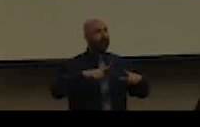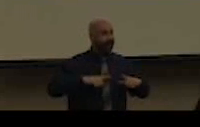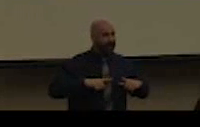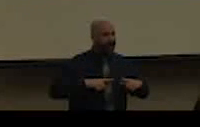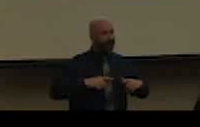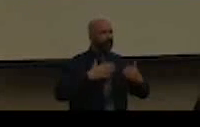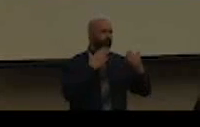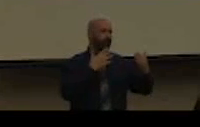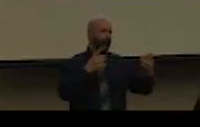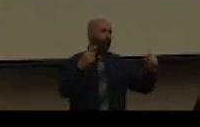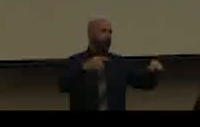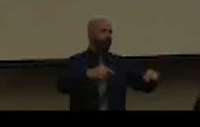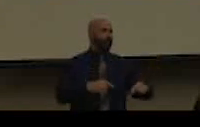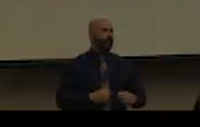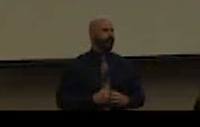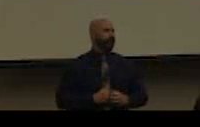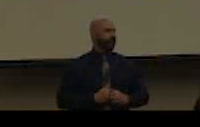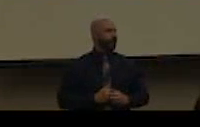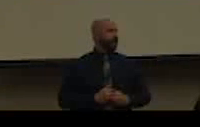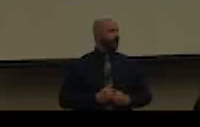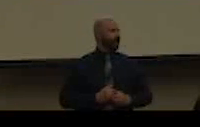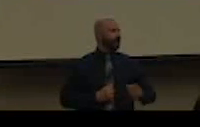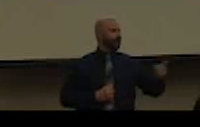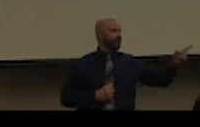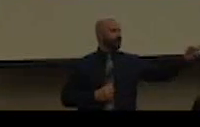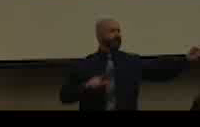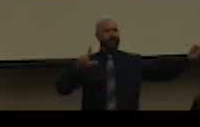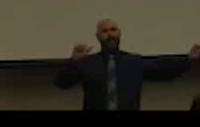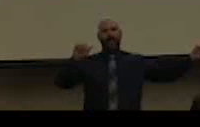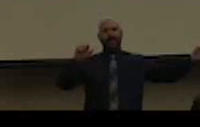will put it. She's not going anywhere.